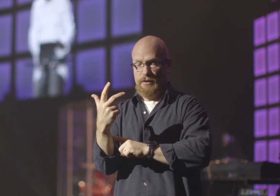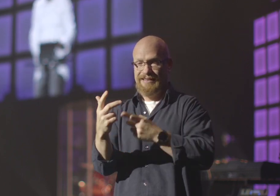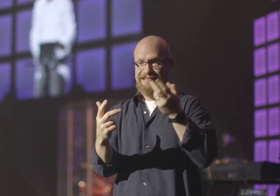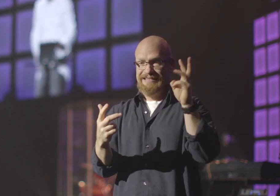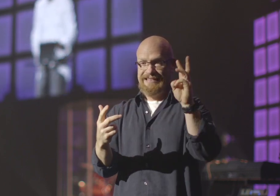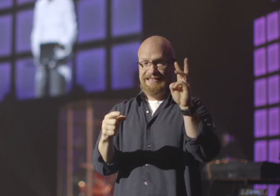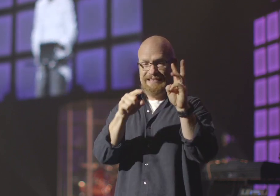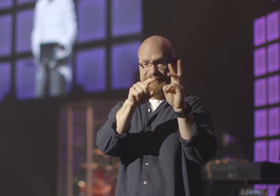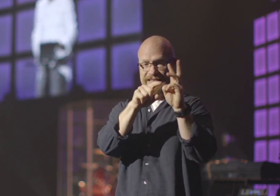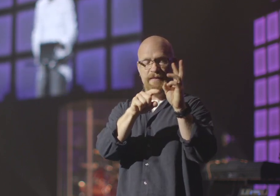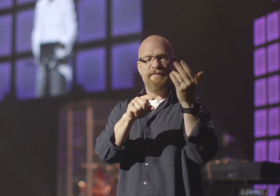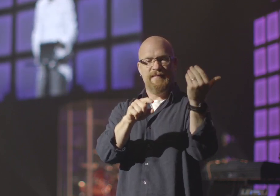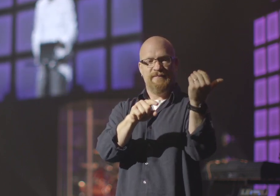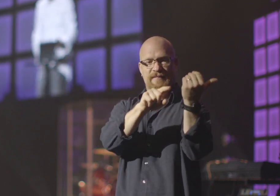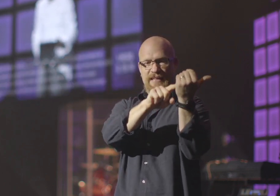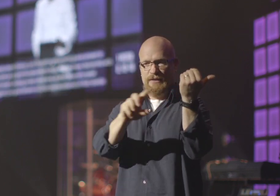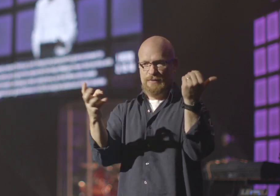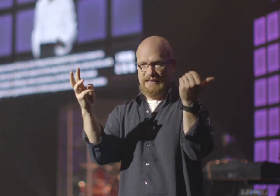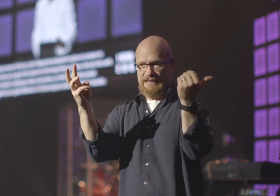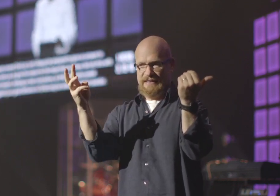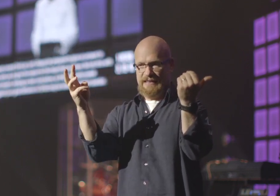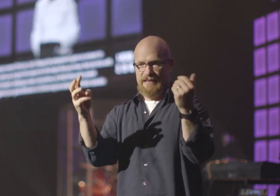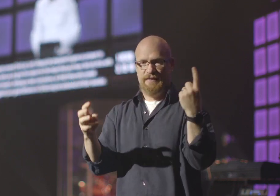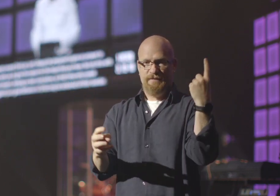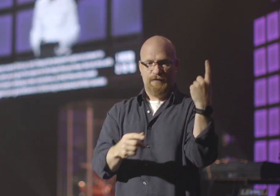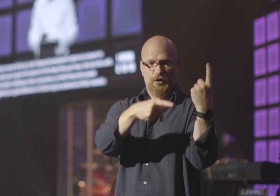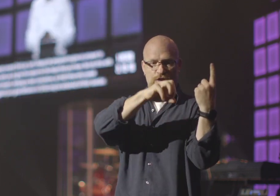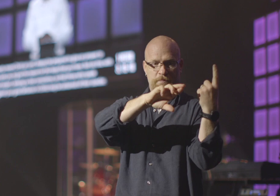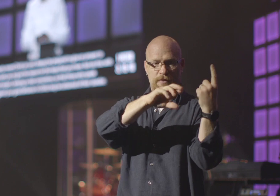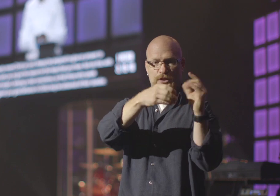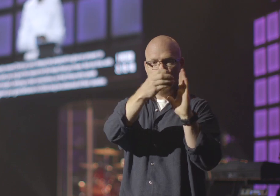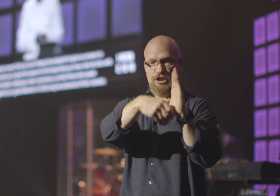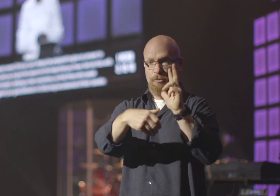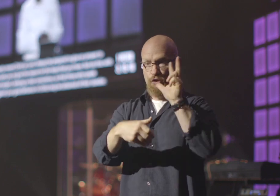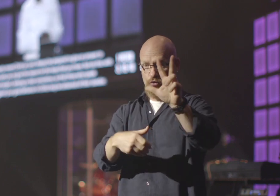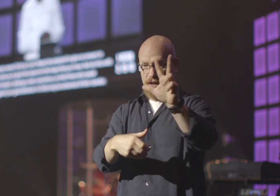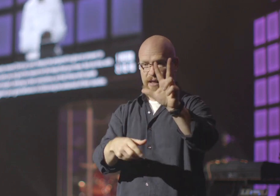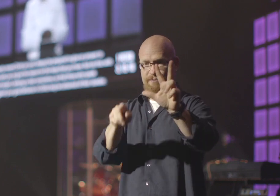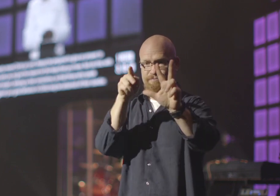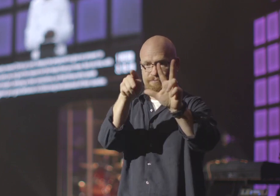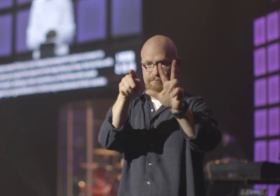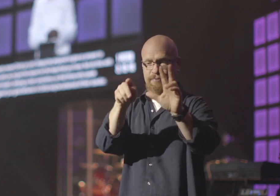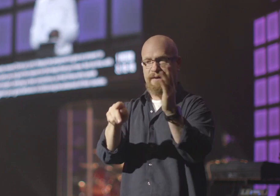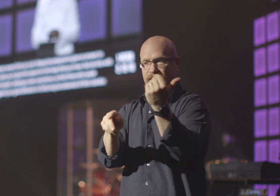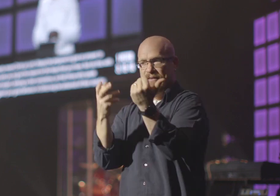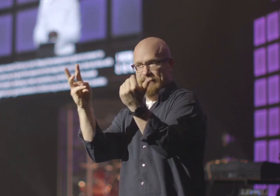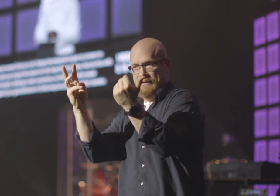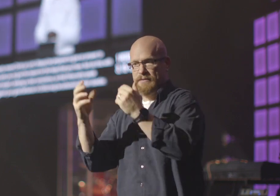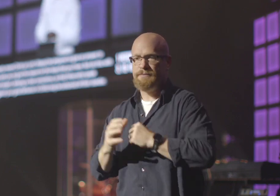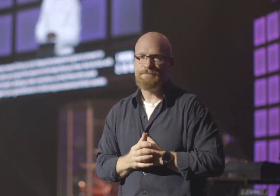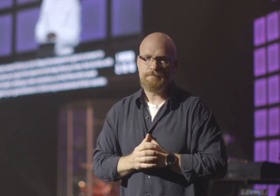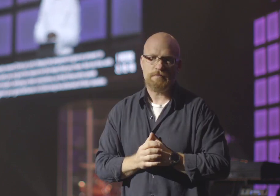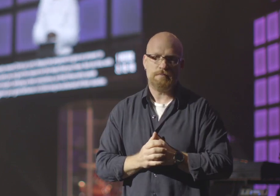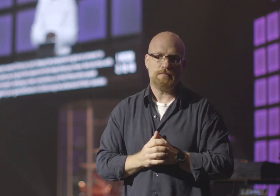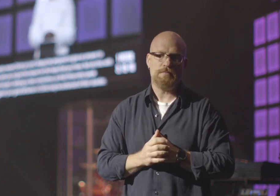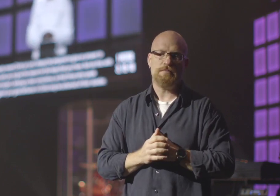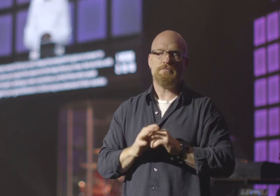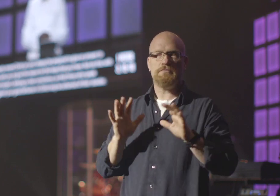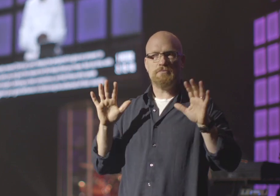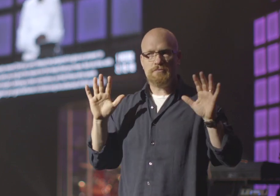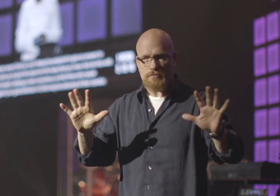and 16. 1 Peter chapter 3, verse 15 and 16. And it reads as follows. It